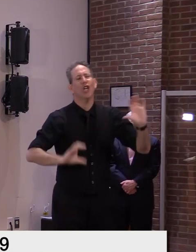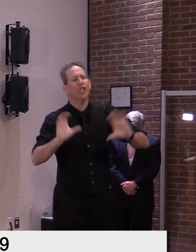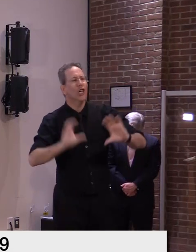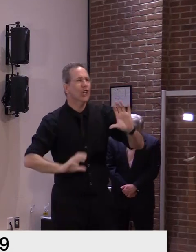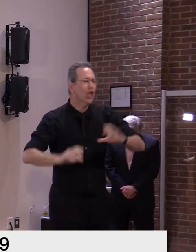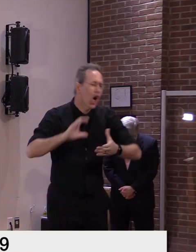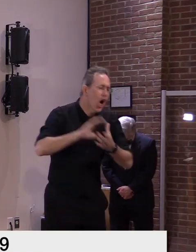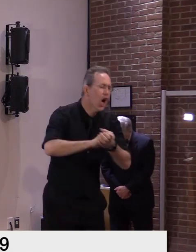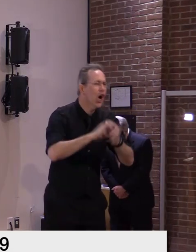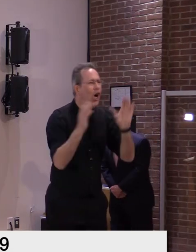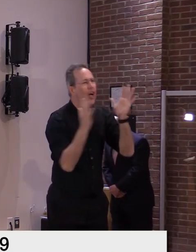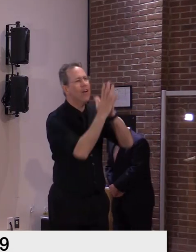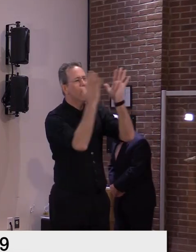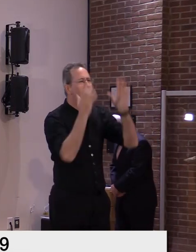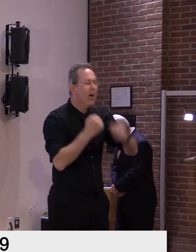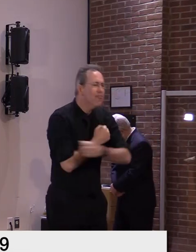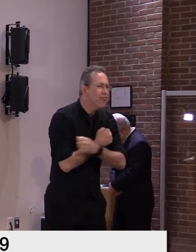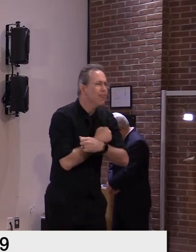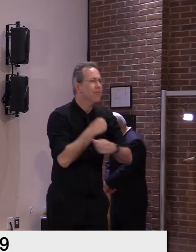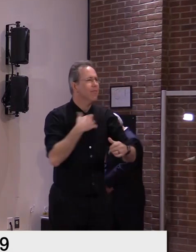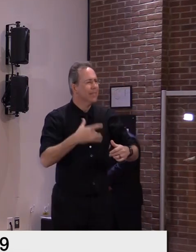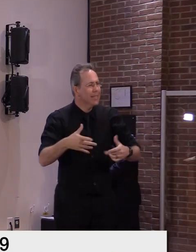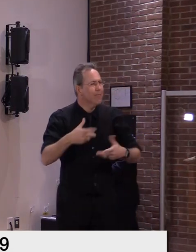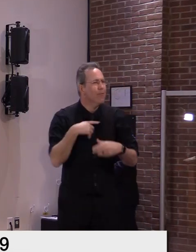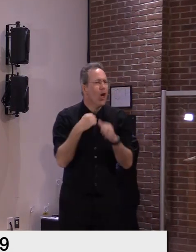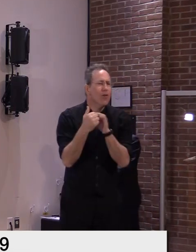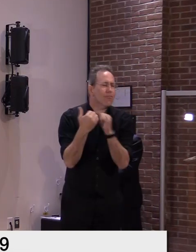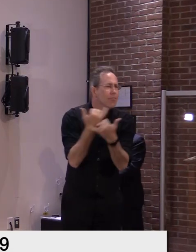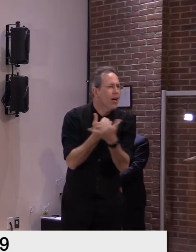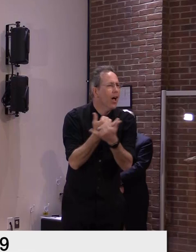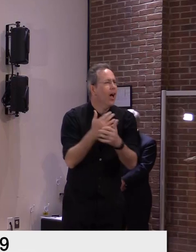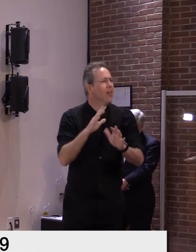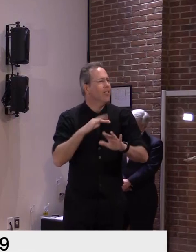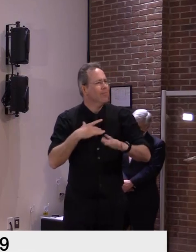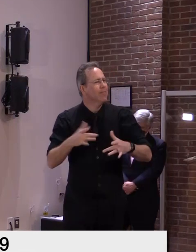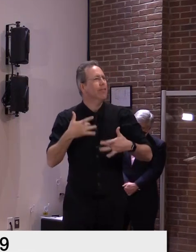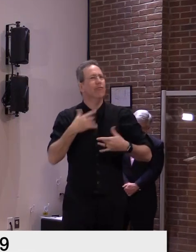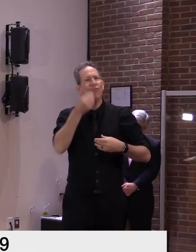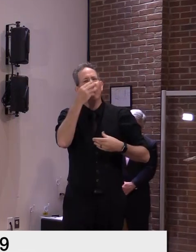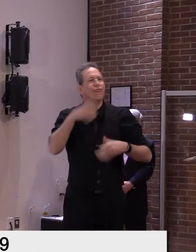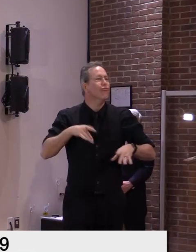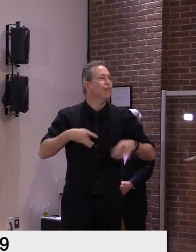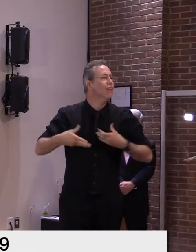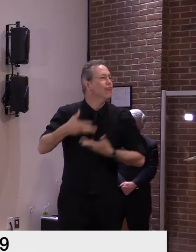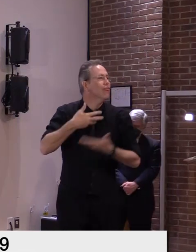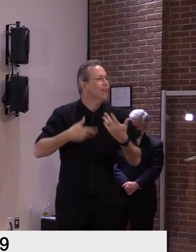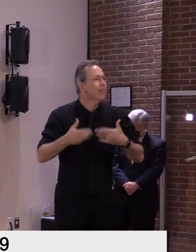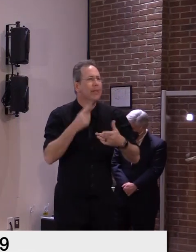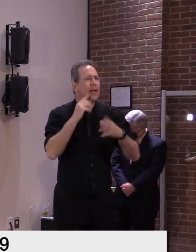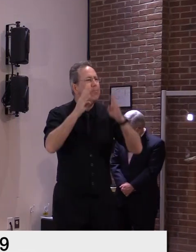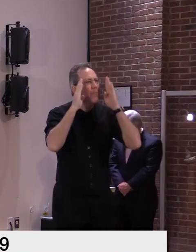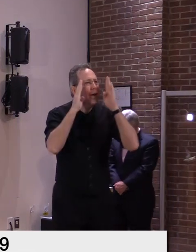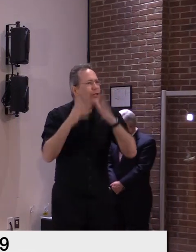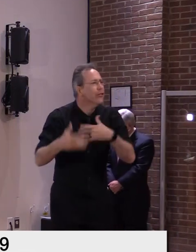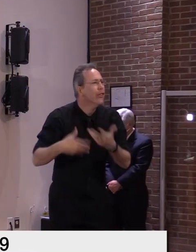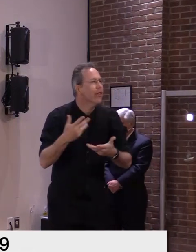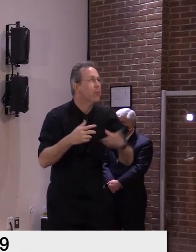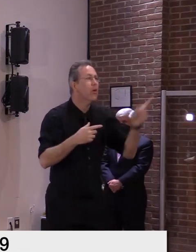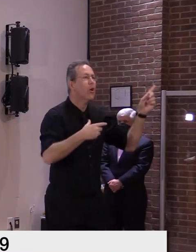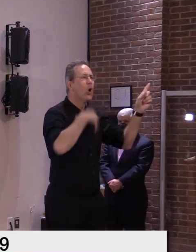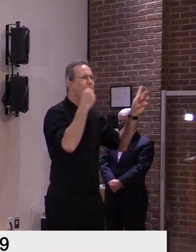enable them to be more susceptible to getting the virus transmitted than the older. But I